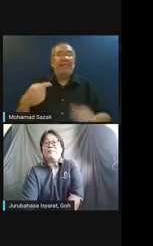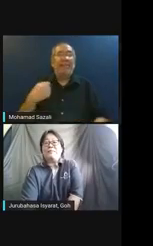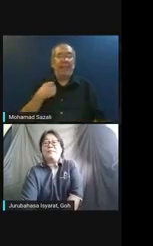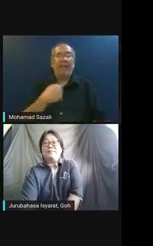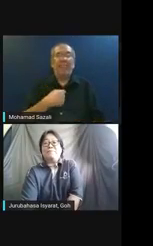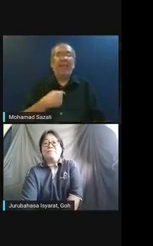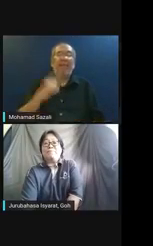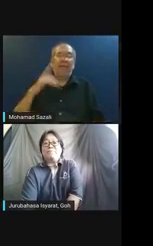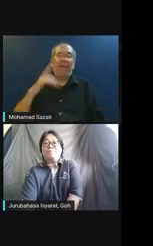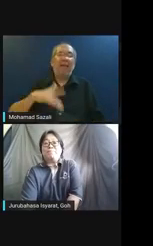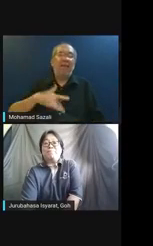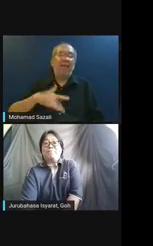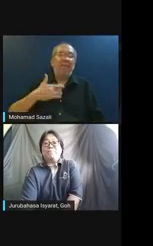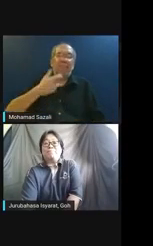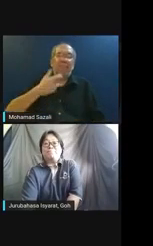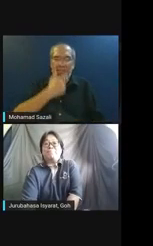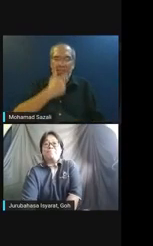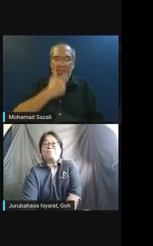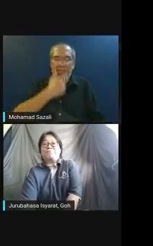Next slide, please.